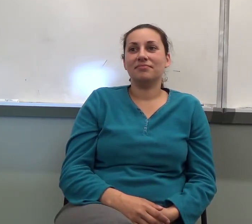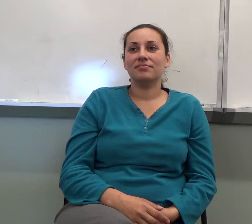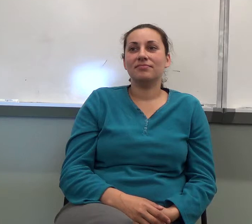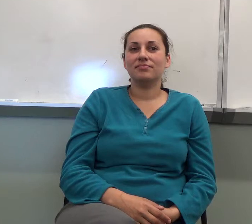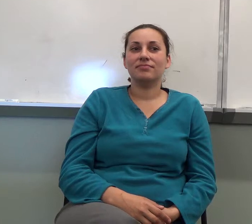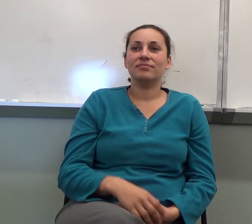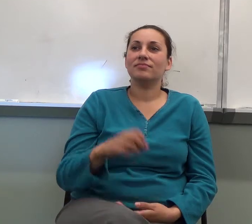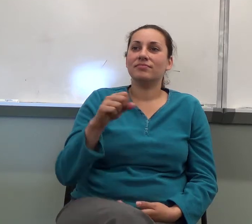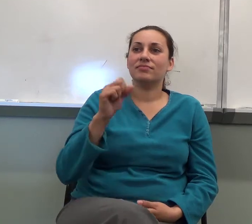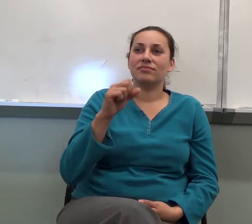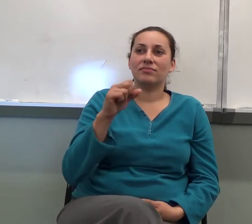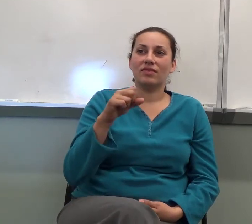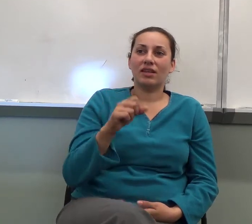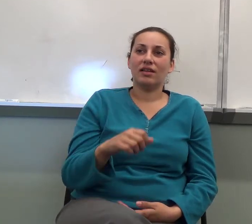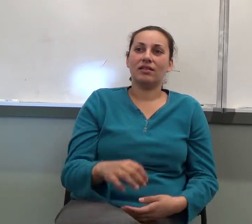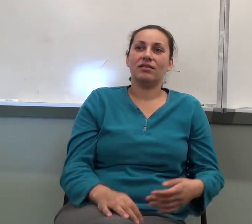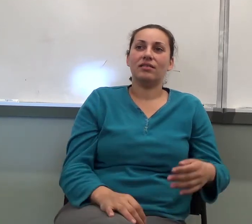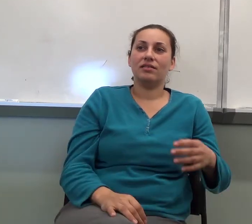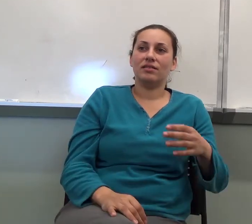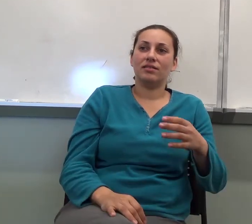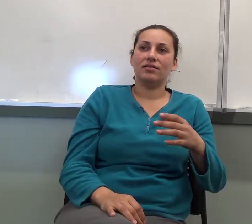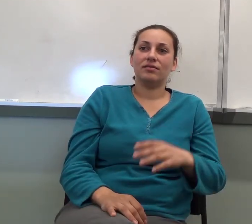is 1.5 fluid ounces.